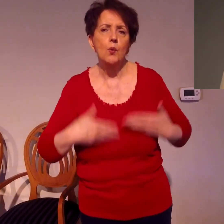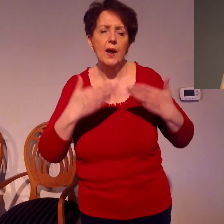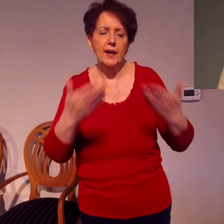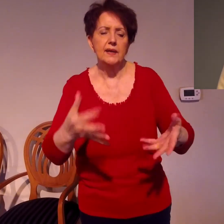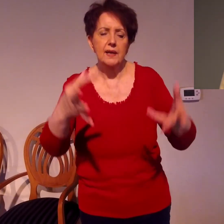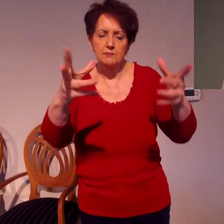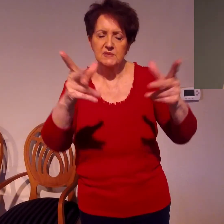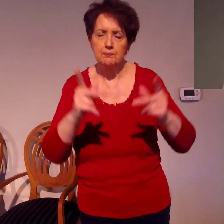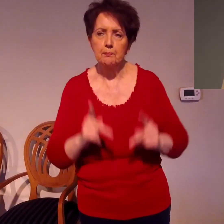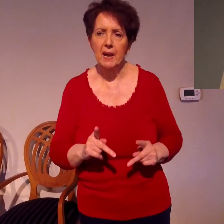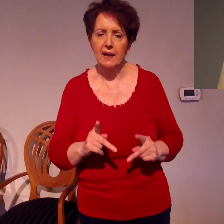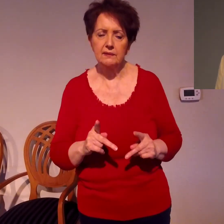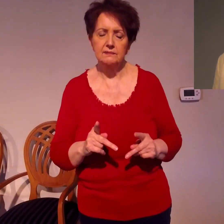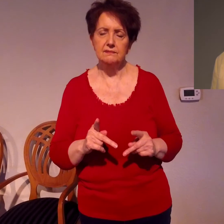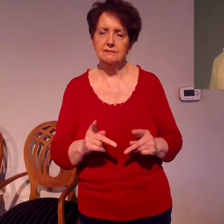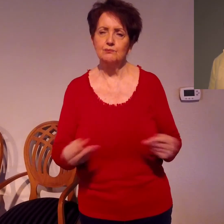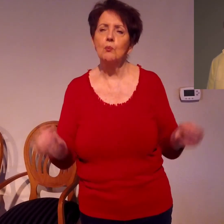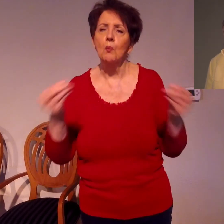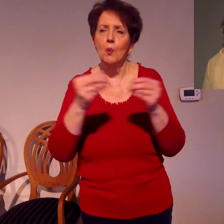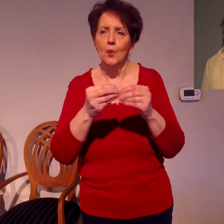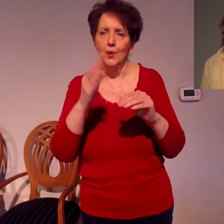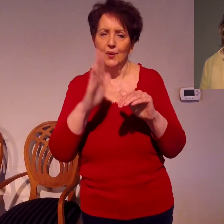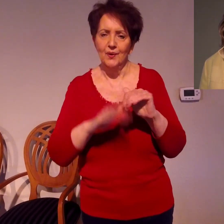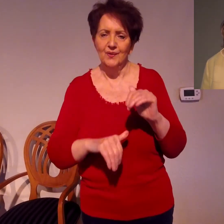us exponentially.